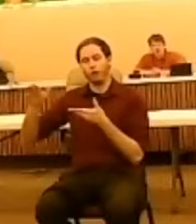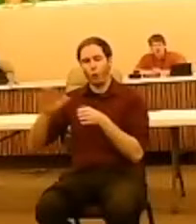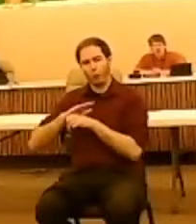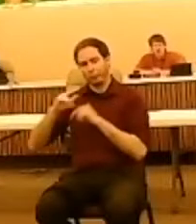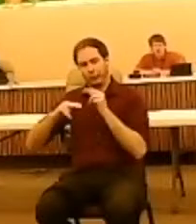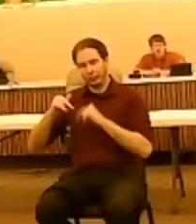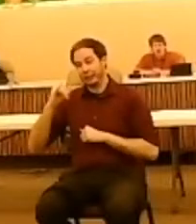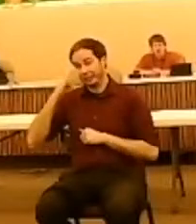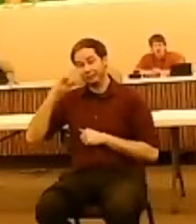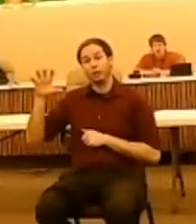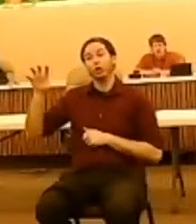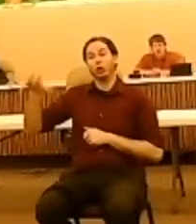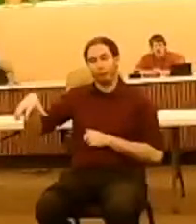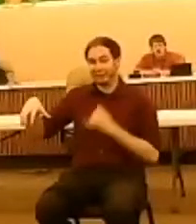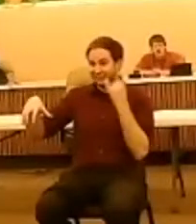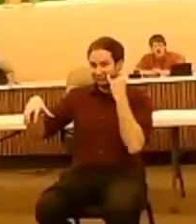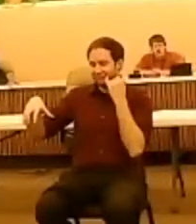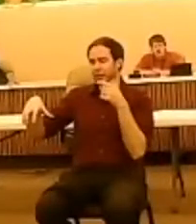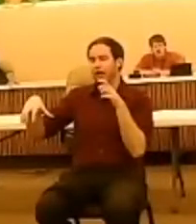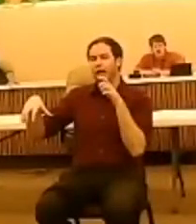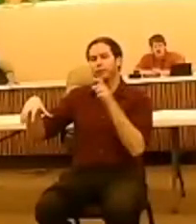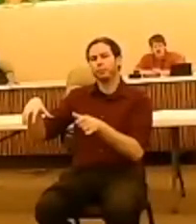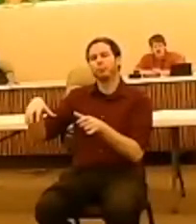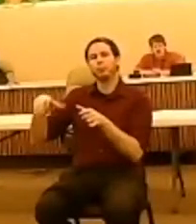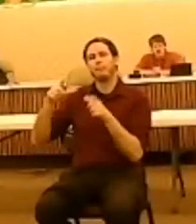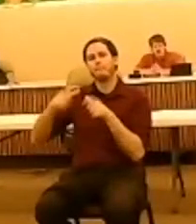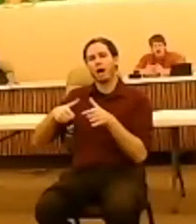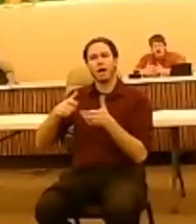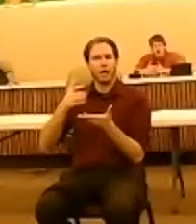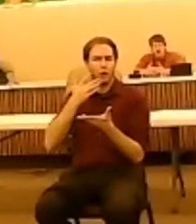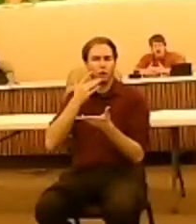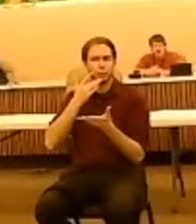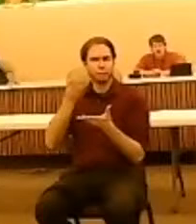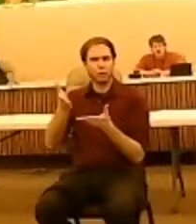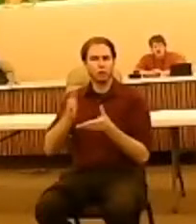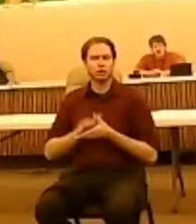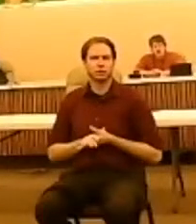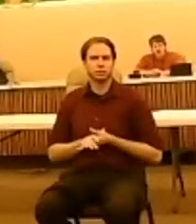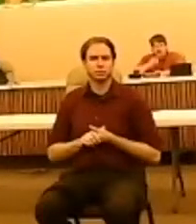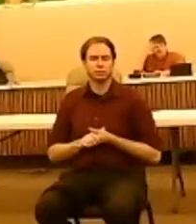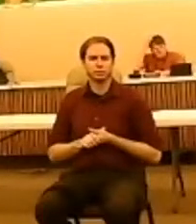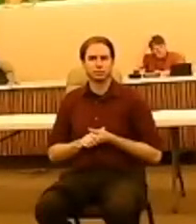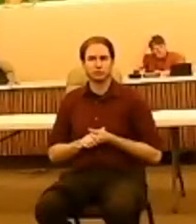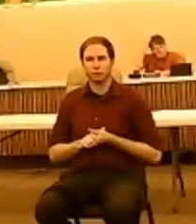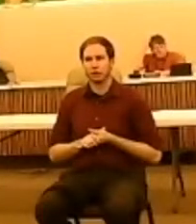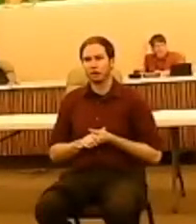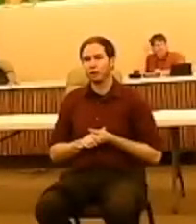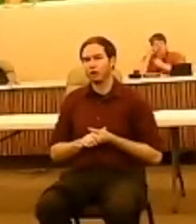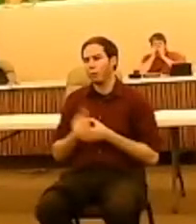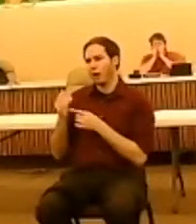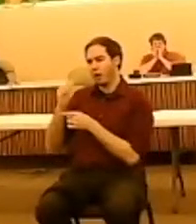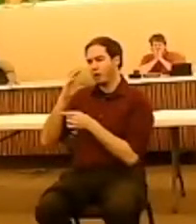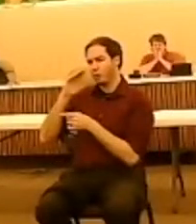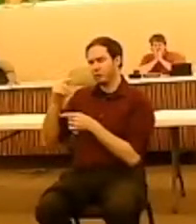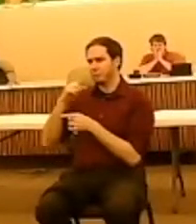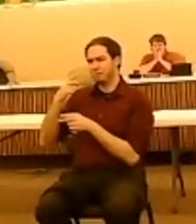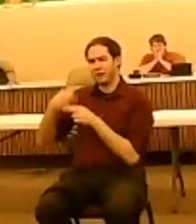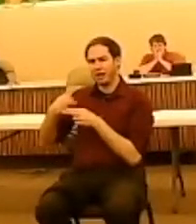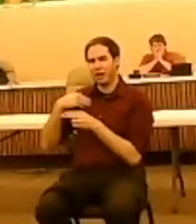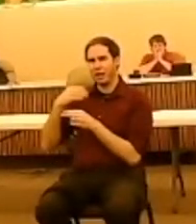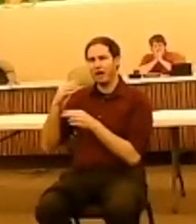development's going in, what would you prefer? How would you like to see that pond? well, he has a roll of trees there. I don't know if